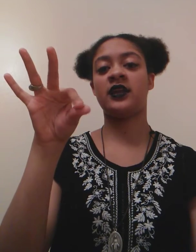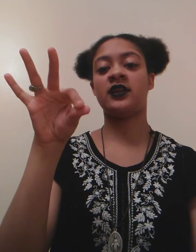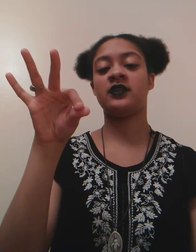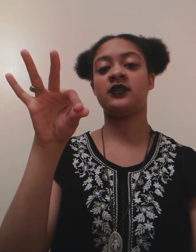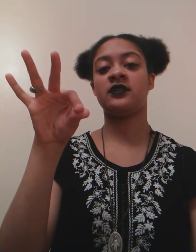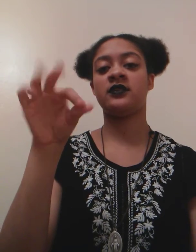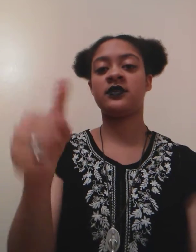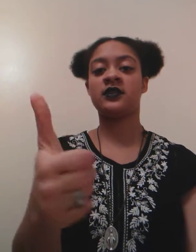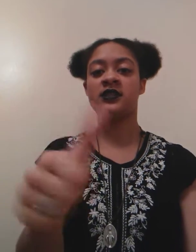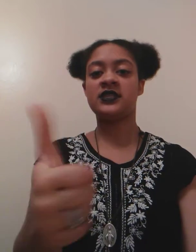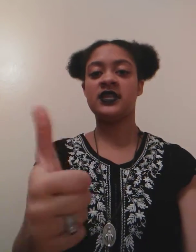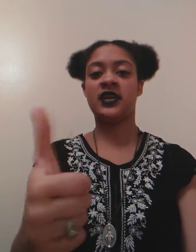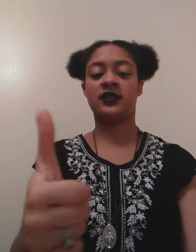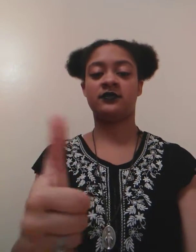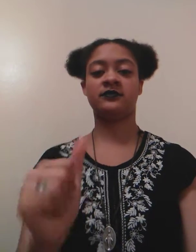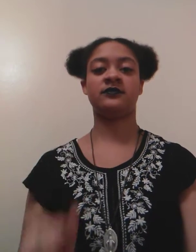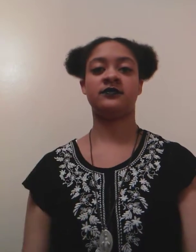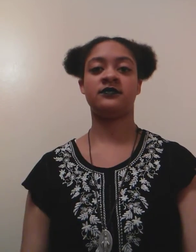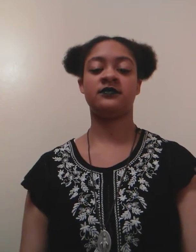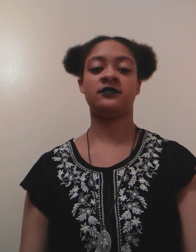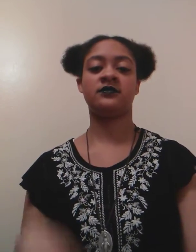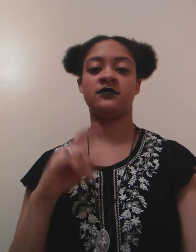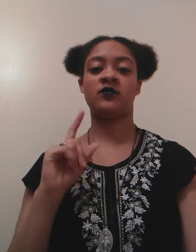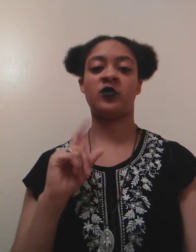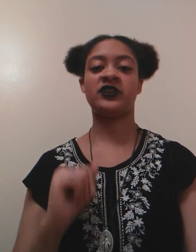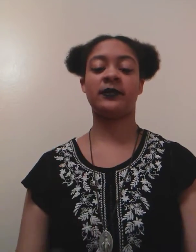9, 10. One more time.